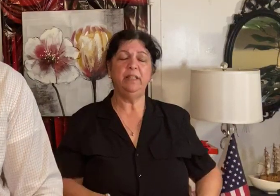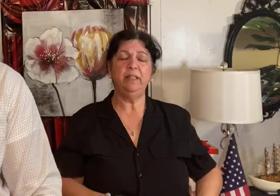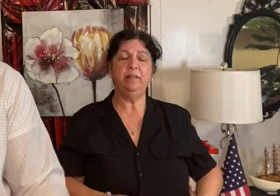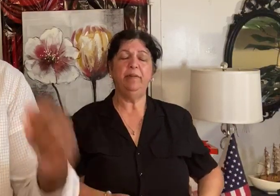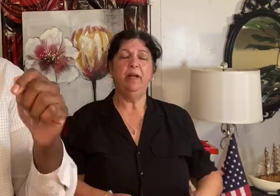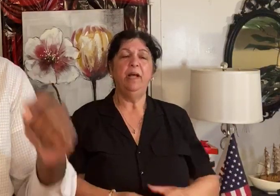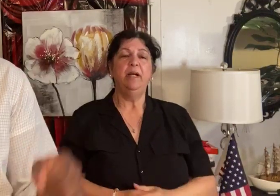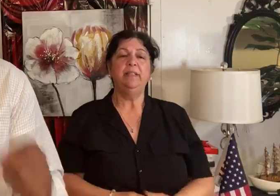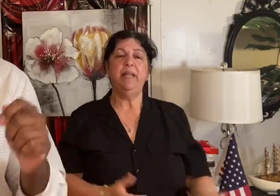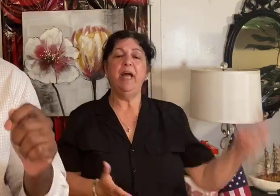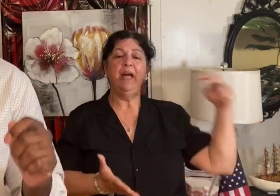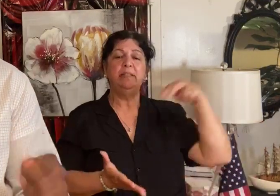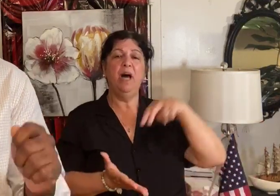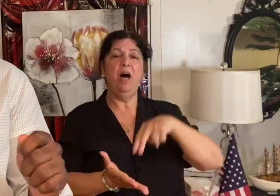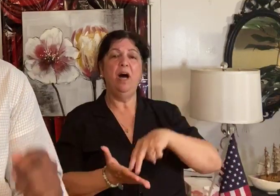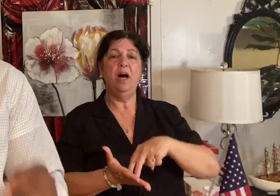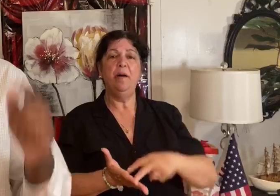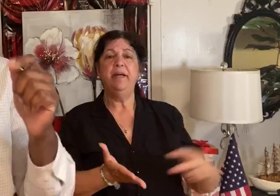indeed.